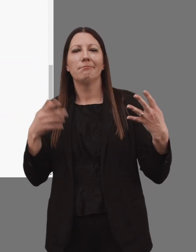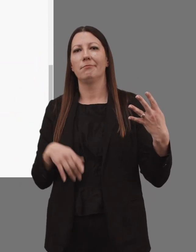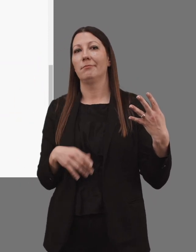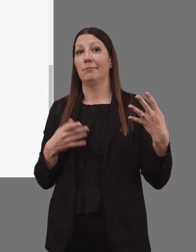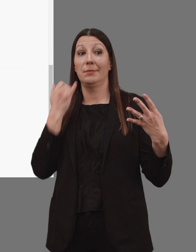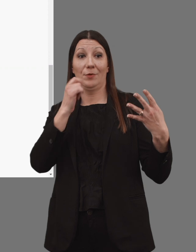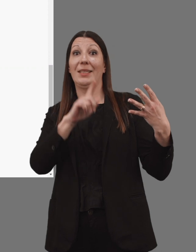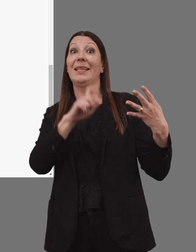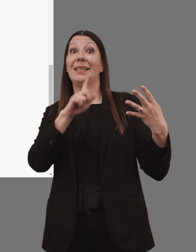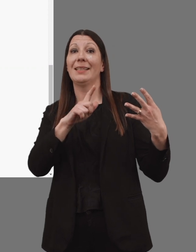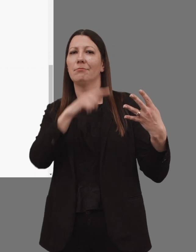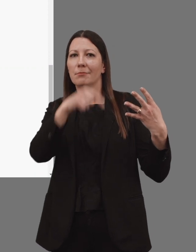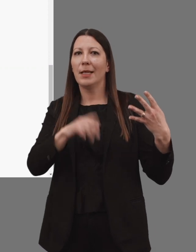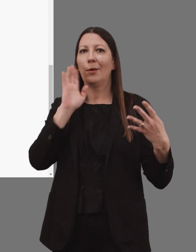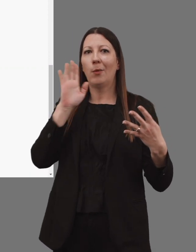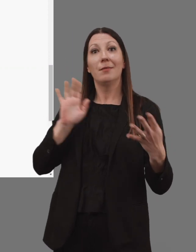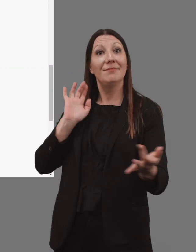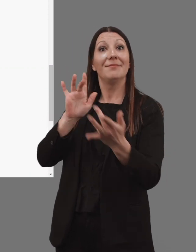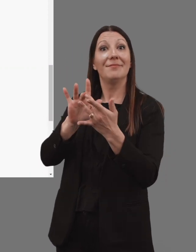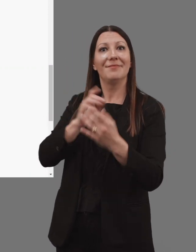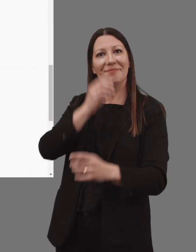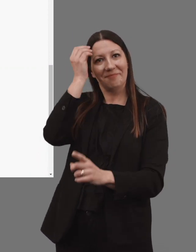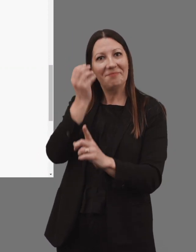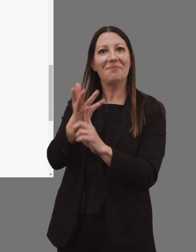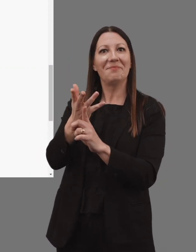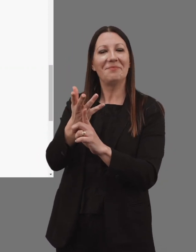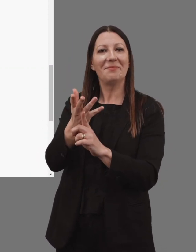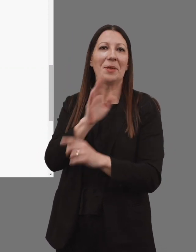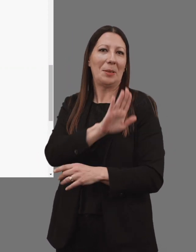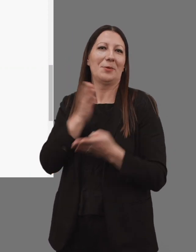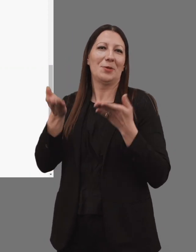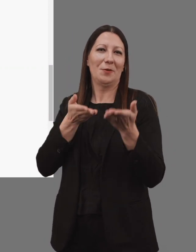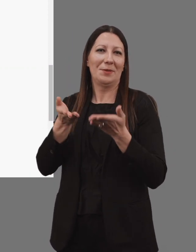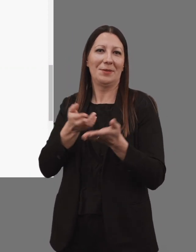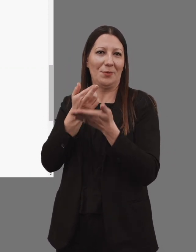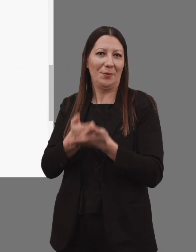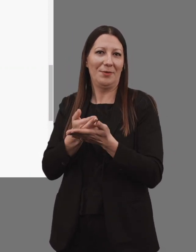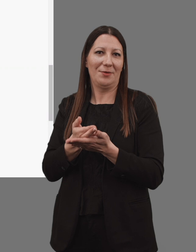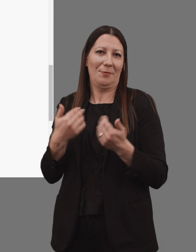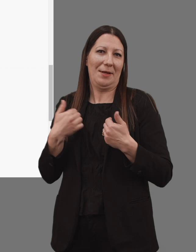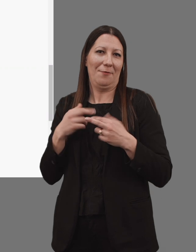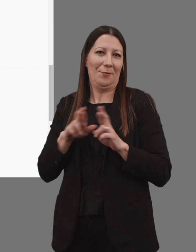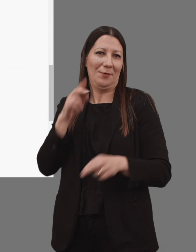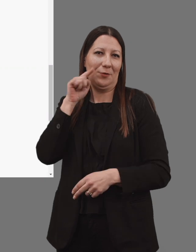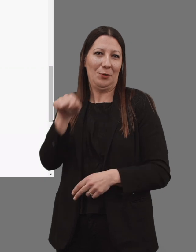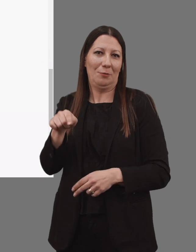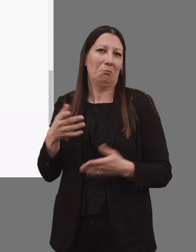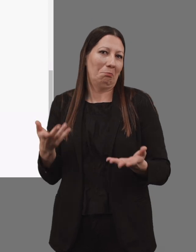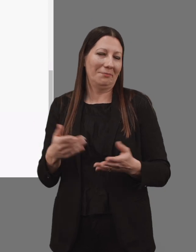reminder to these departments to reach out to you and let you know a little bit more about the resources they have to offer.